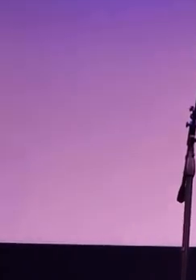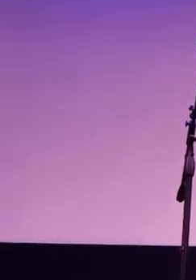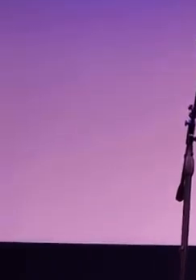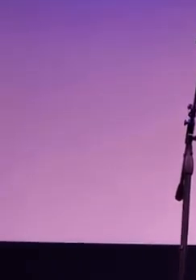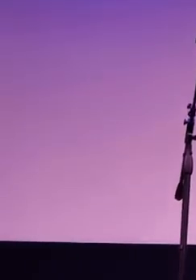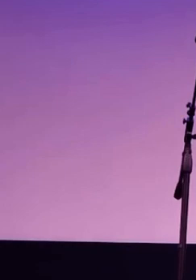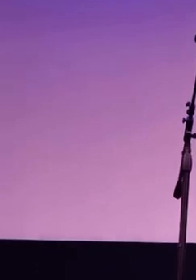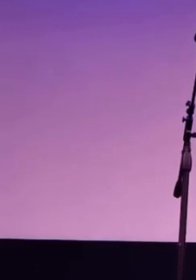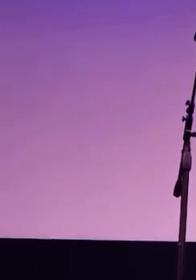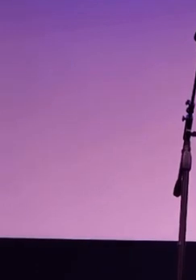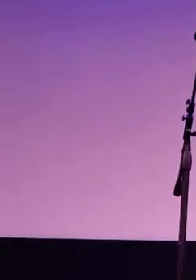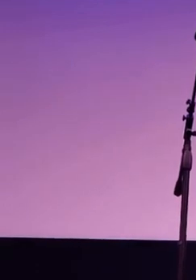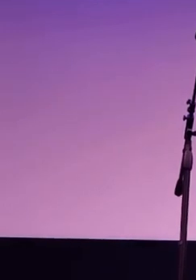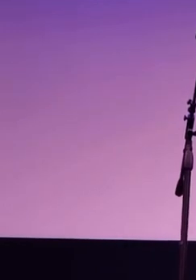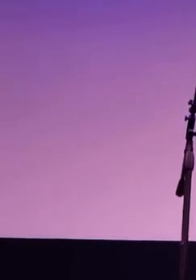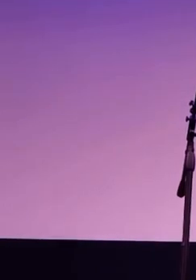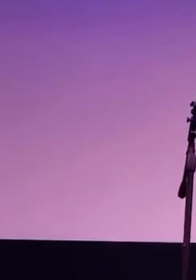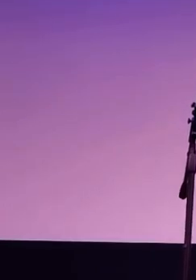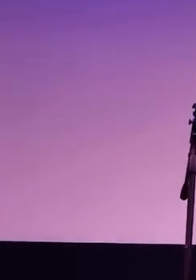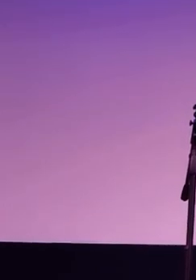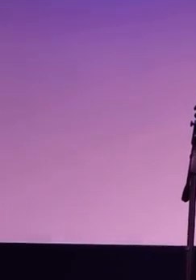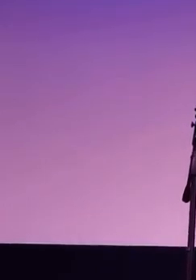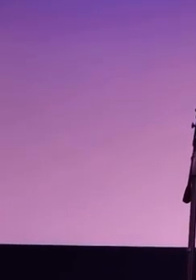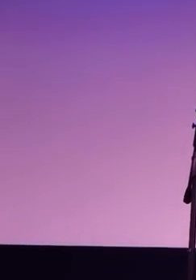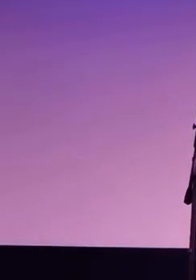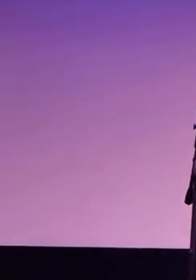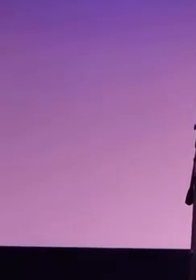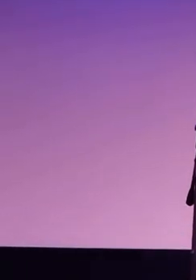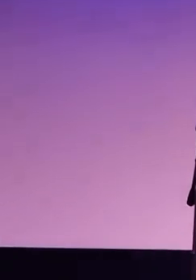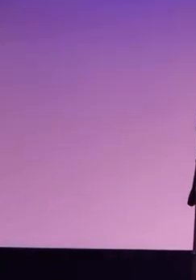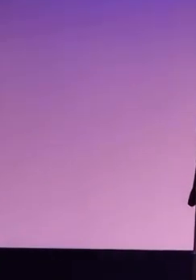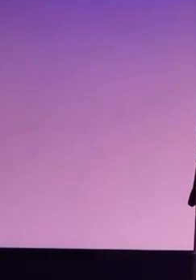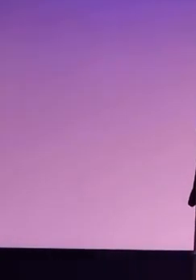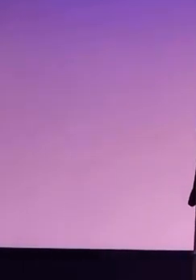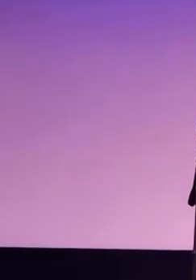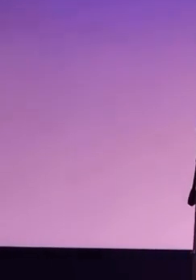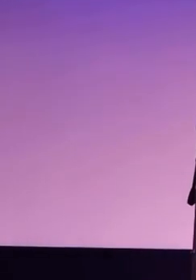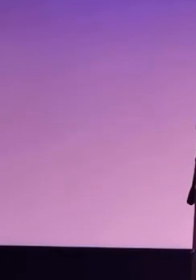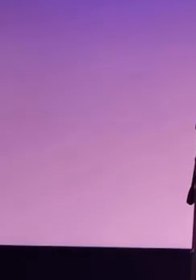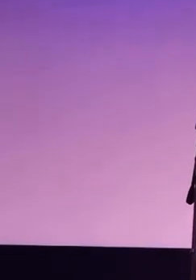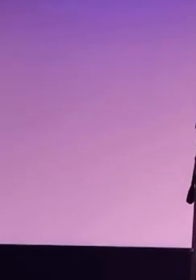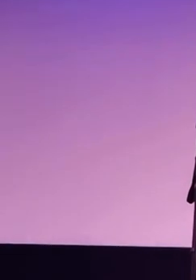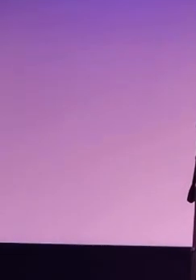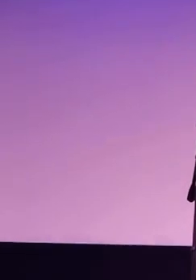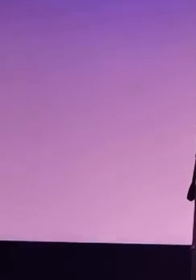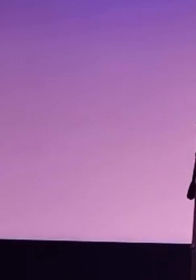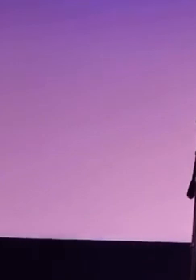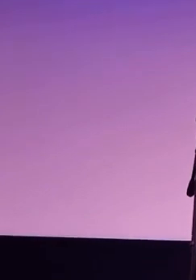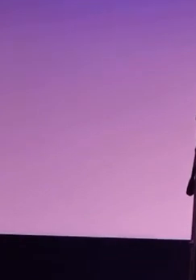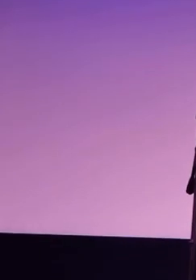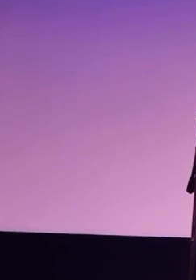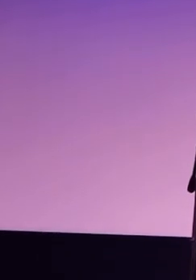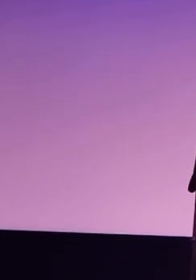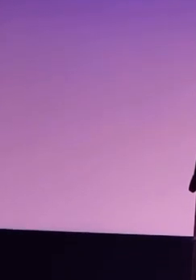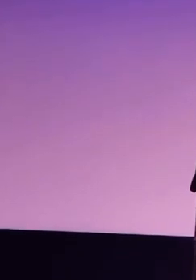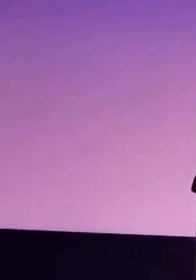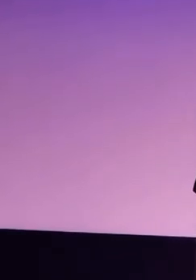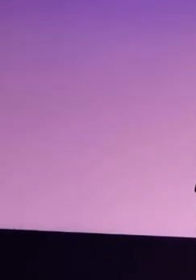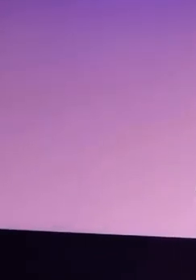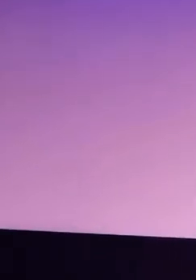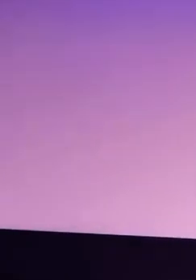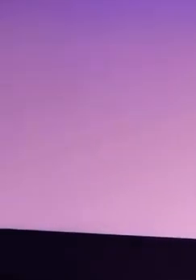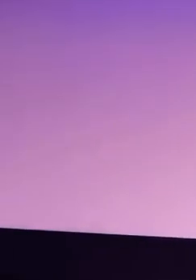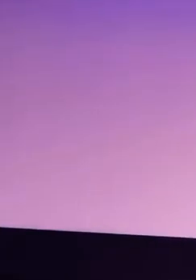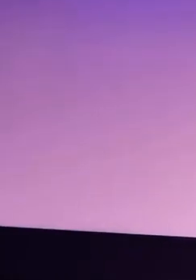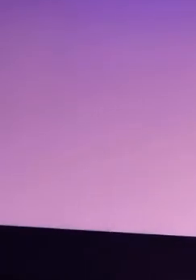well, we need to remind ourselves that we're creative. It's not just me up here, obviously, because you just wrote a